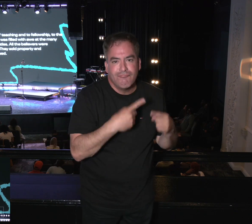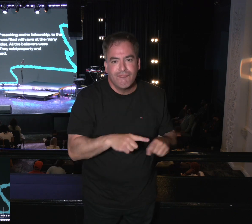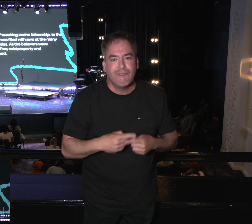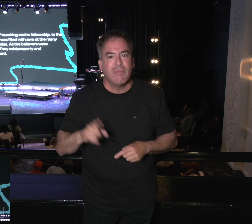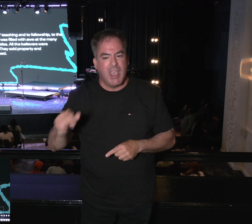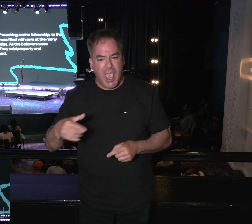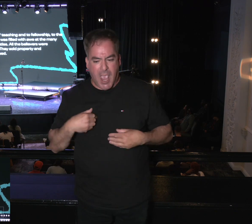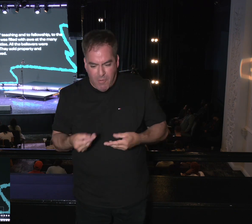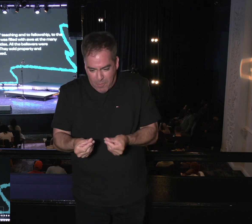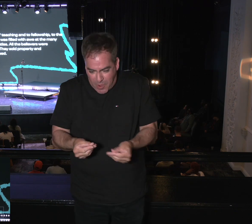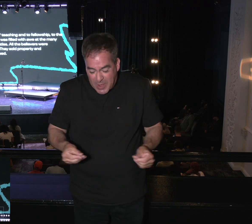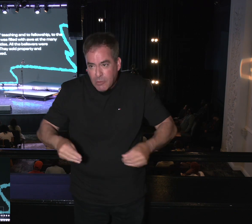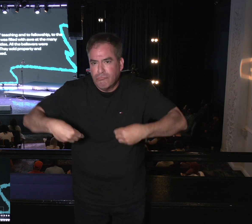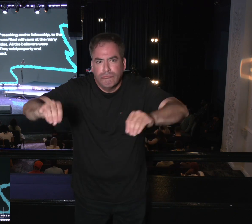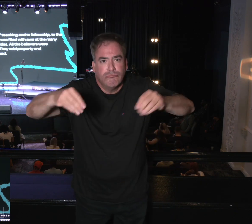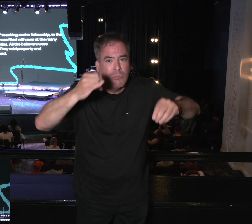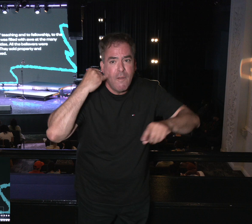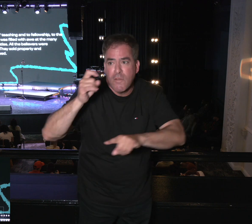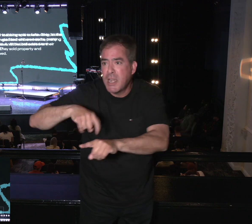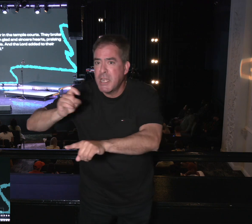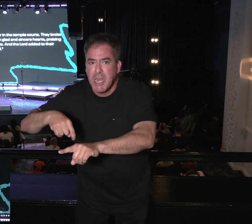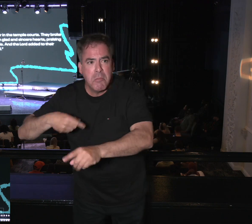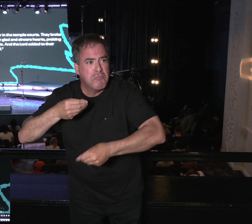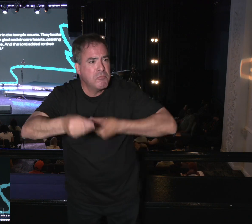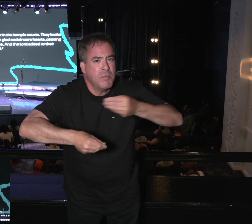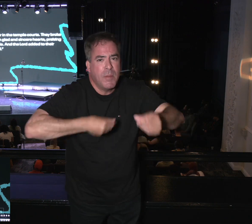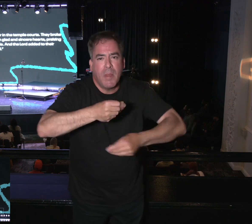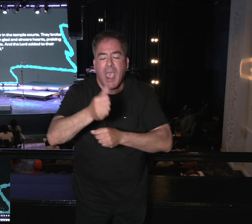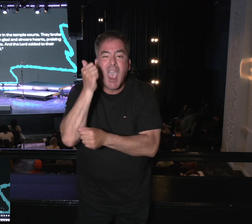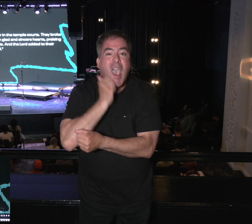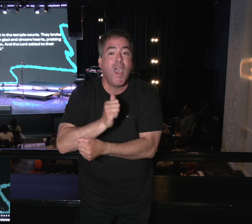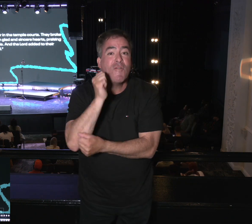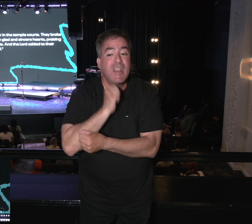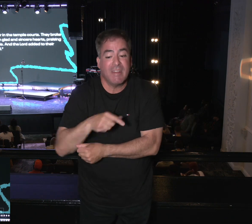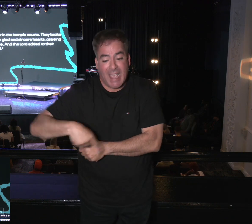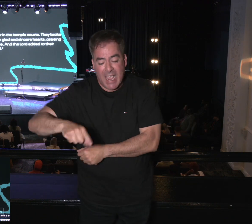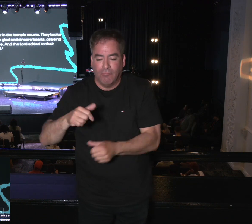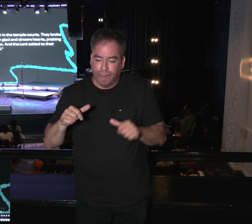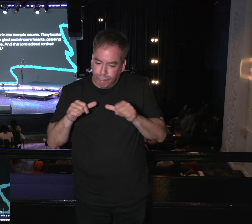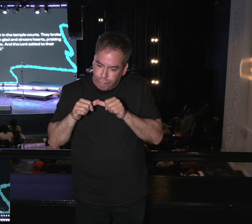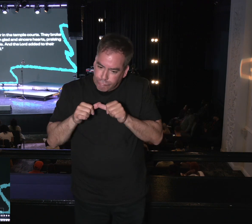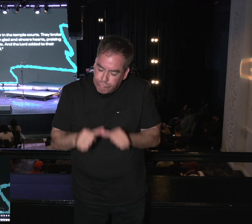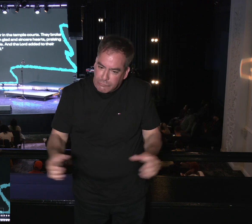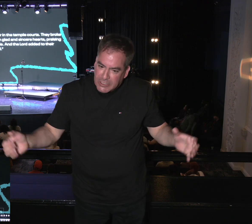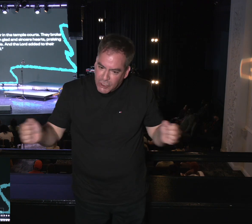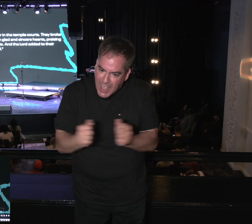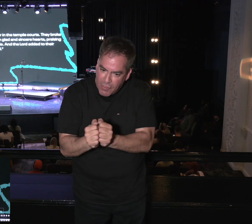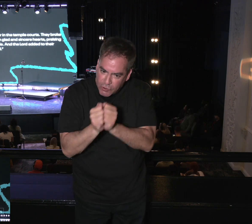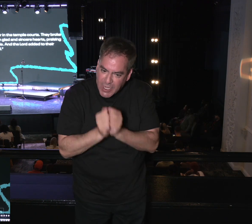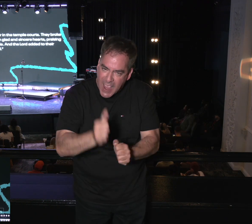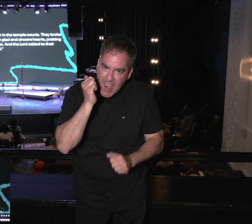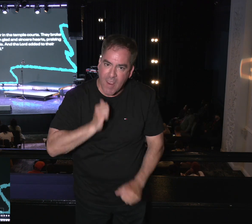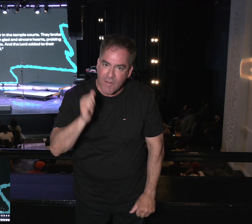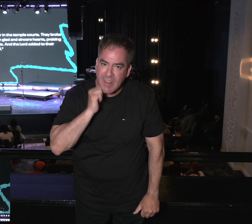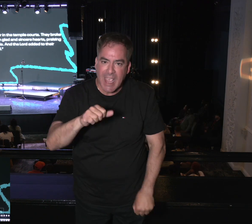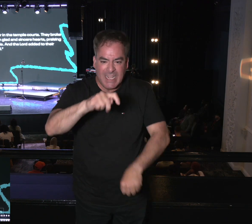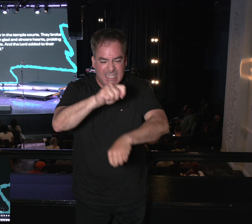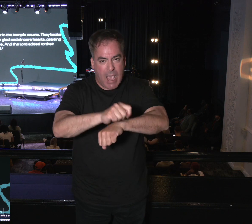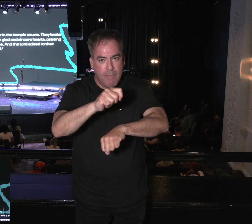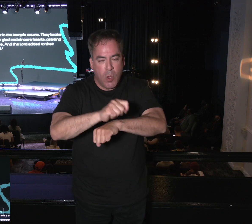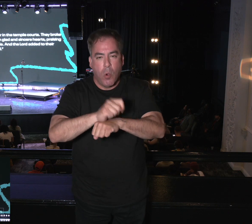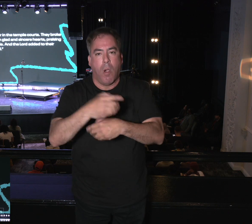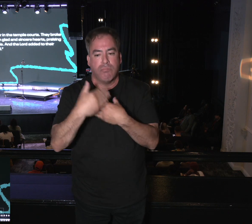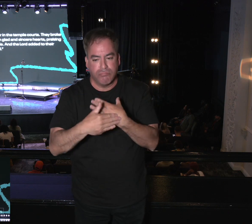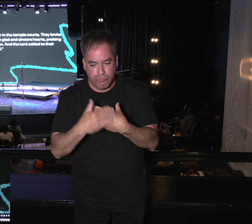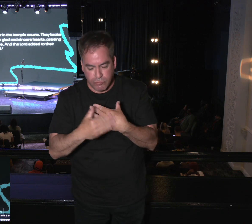property and possessions to give to anyone who had need. Every day they continued to meet together in the temple courts. They broke